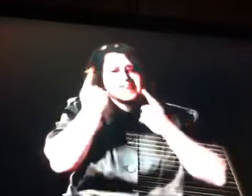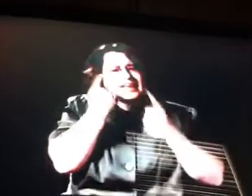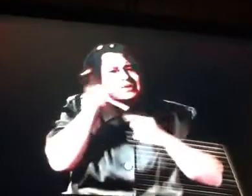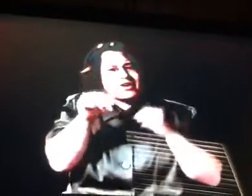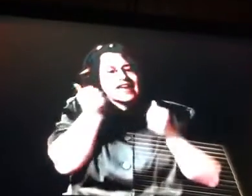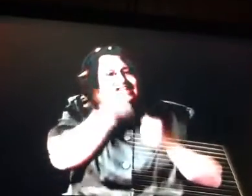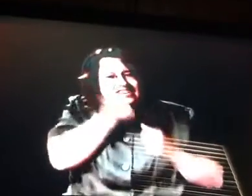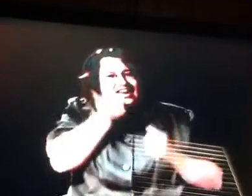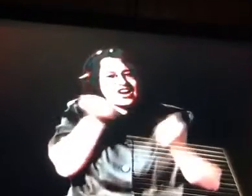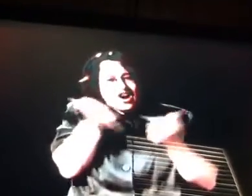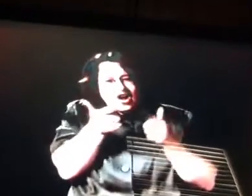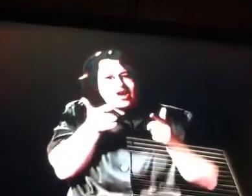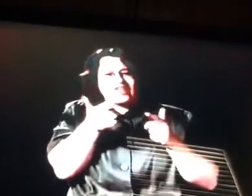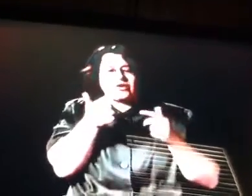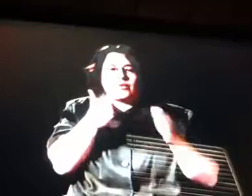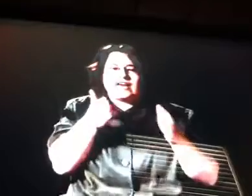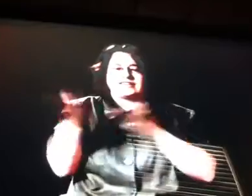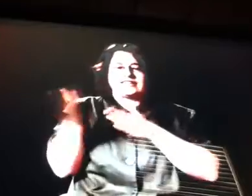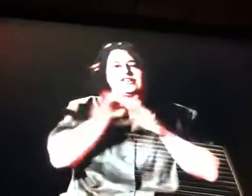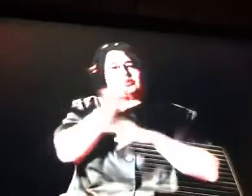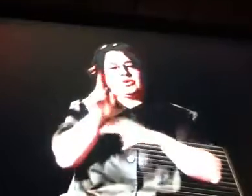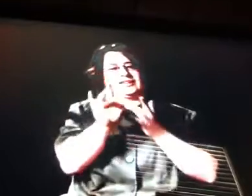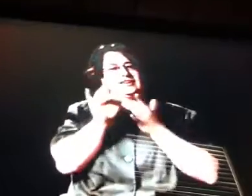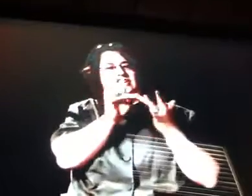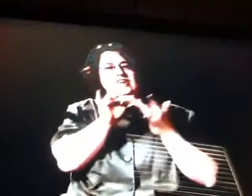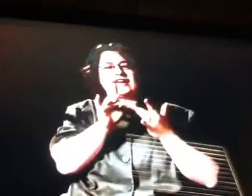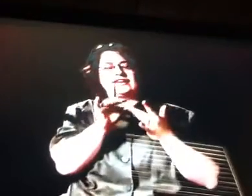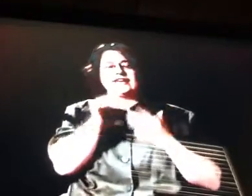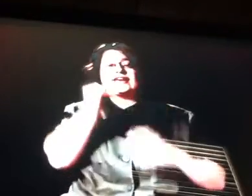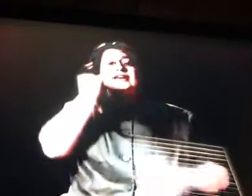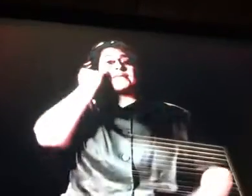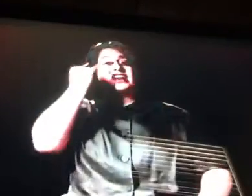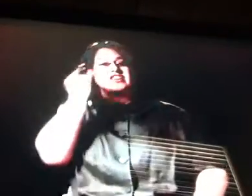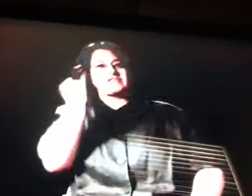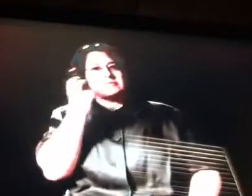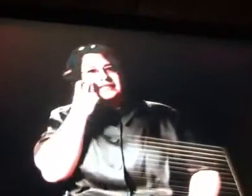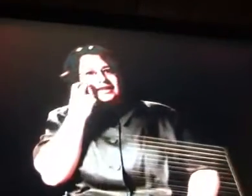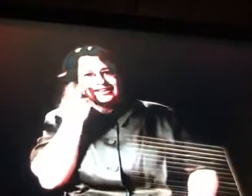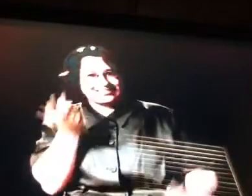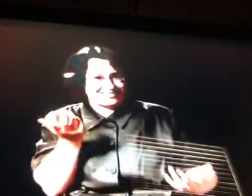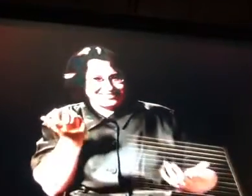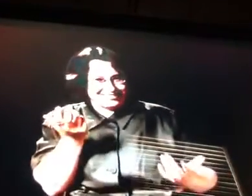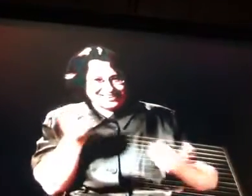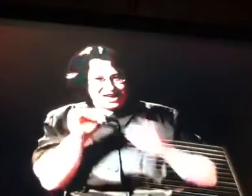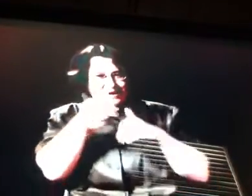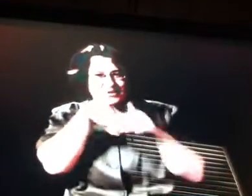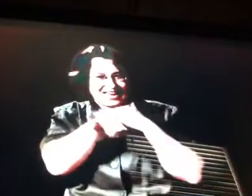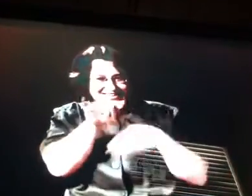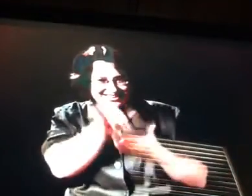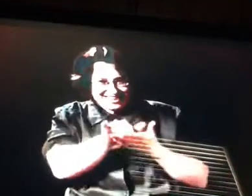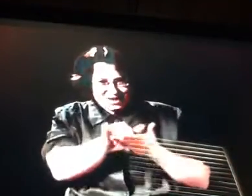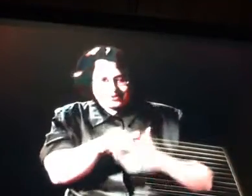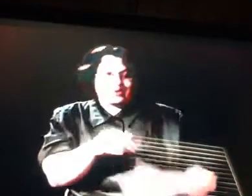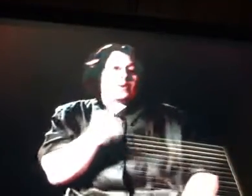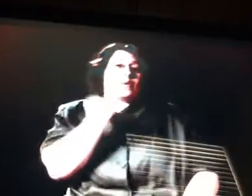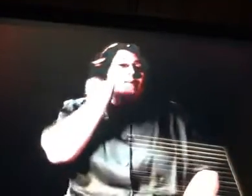So you have Google search, MapQuest, and all different kinds of ways that you can use the internet. But imagine blind people, how do they